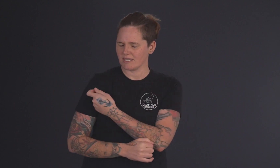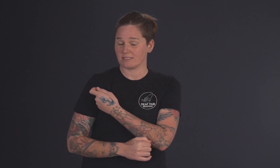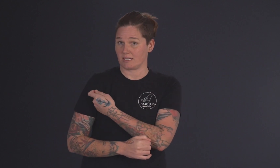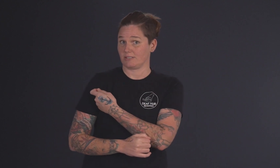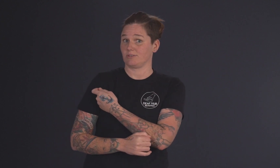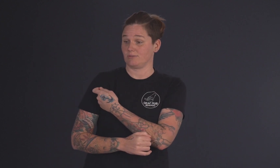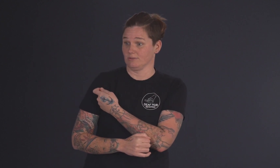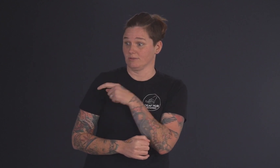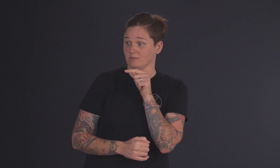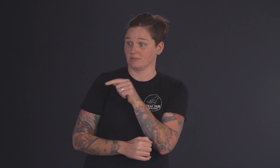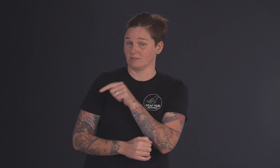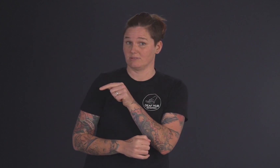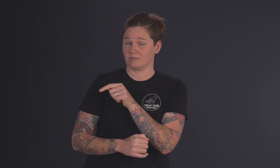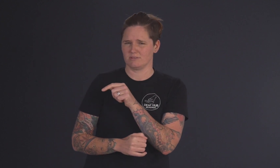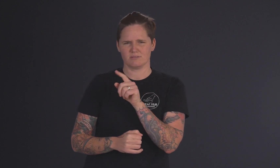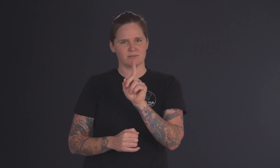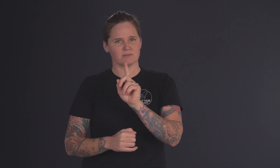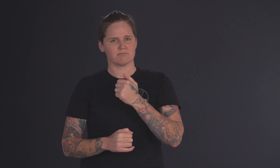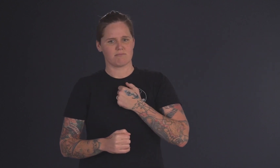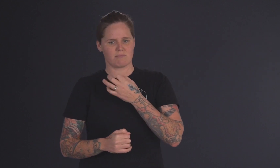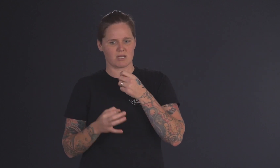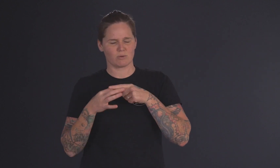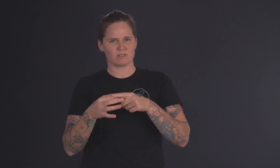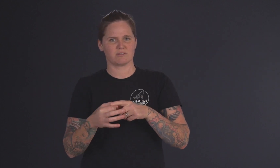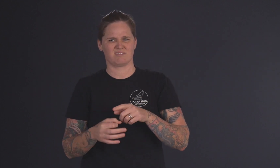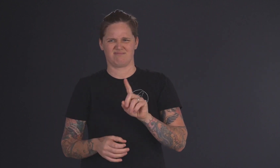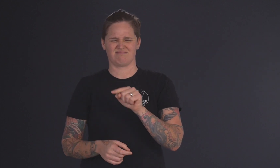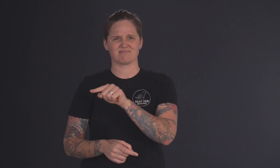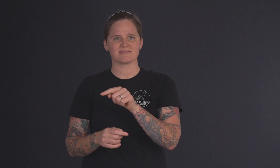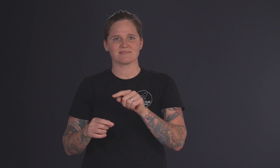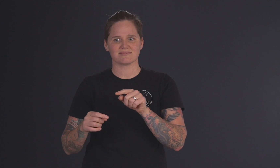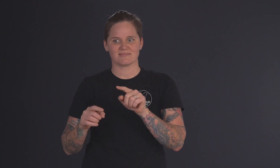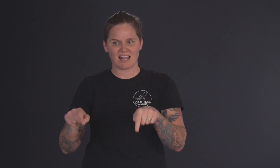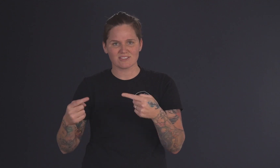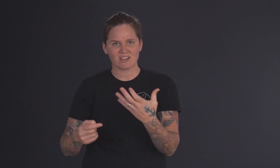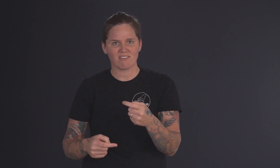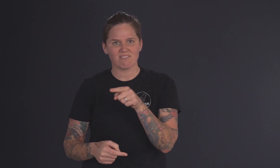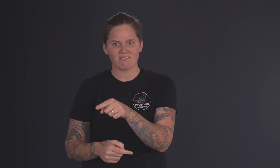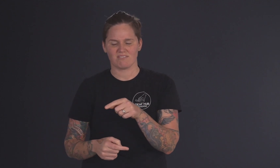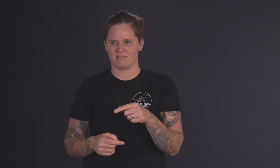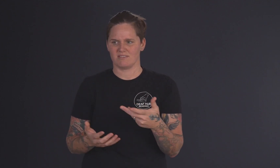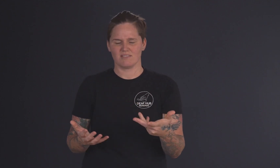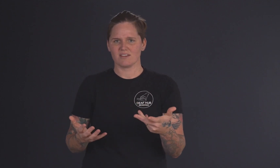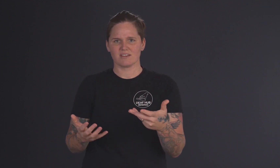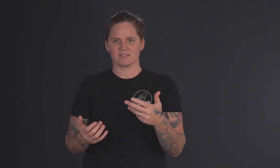without any access to communication, you have to wonder, what would have happened if he was allergic to some of the vaccine's